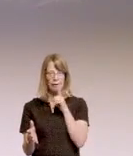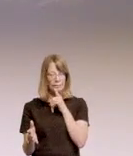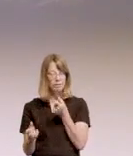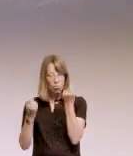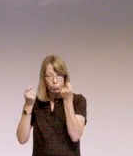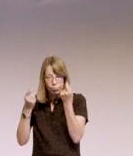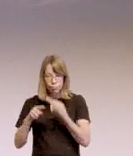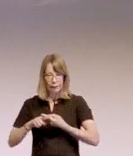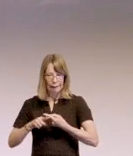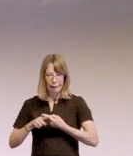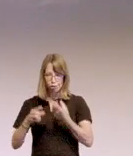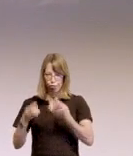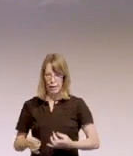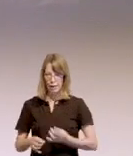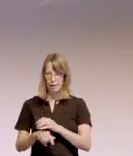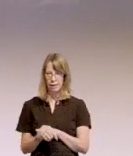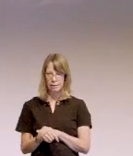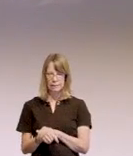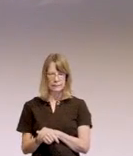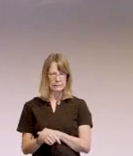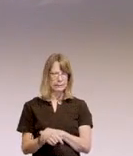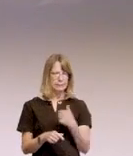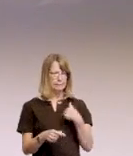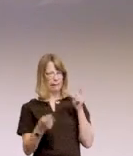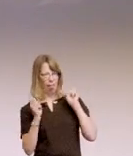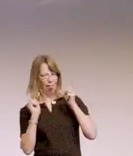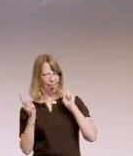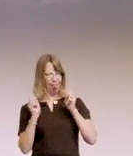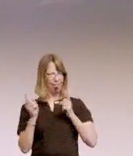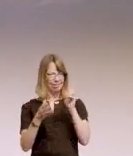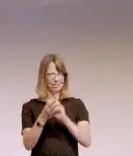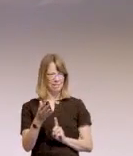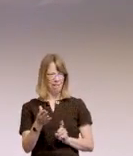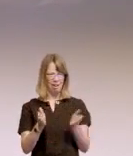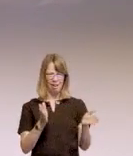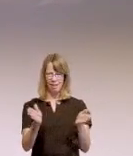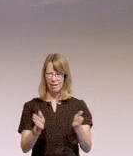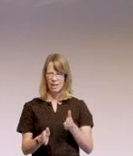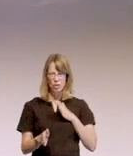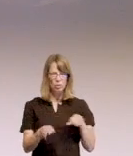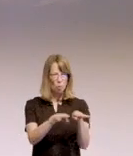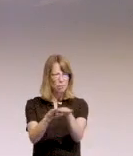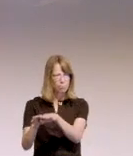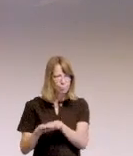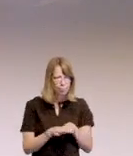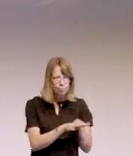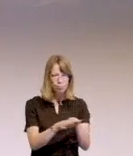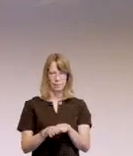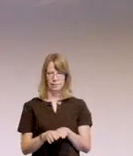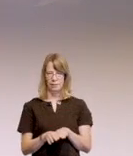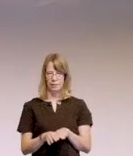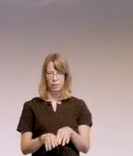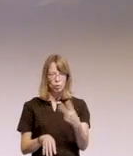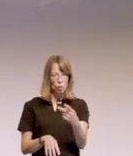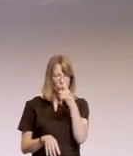language. Now this scared me as a UX designer. So I said, we're looking for commonality. And here are